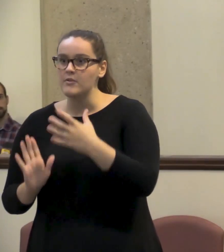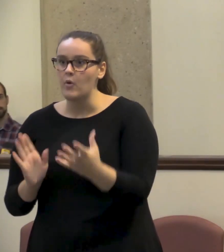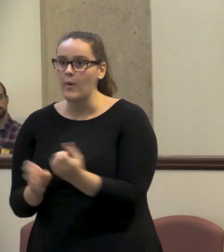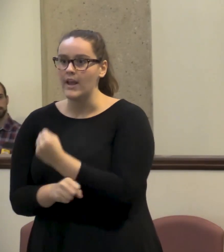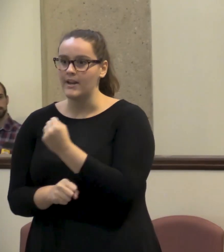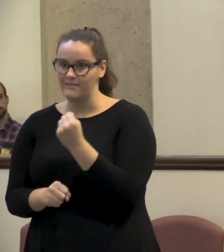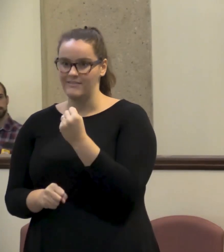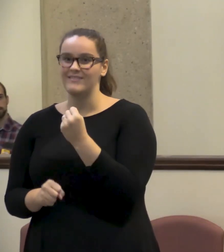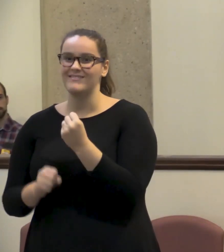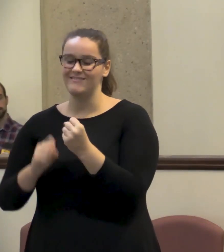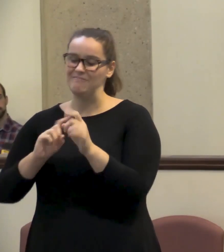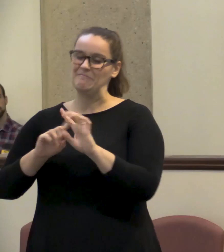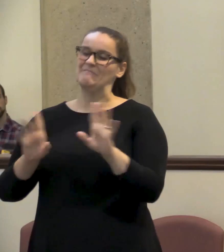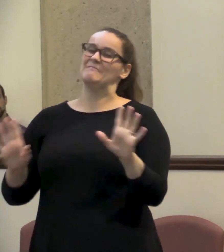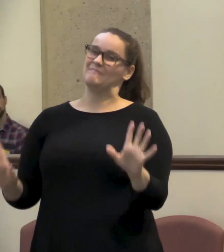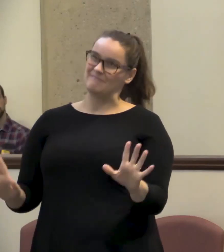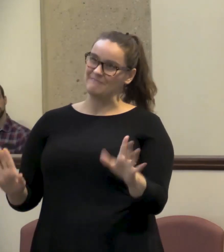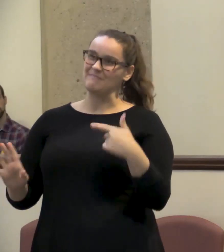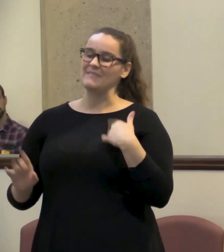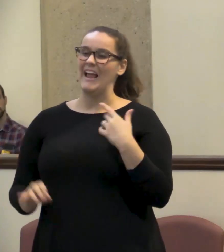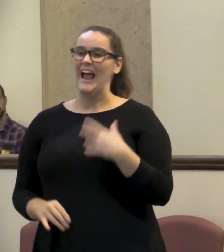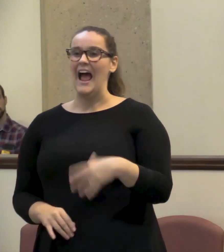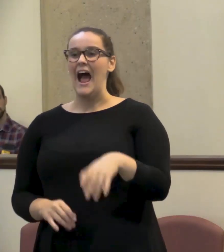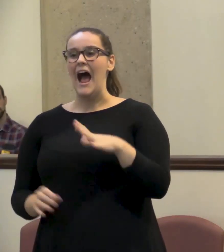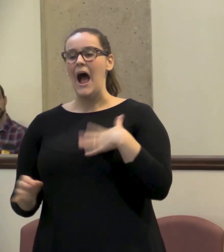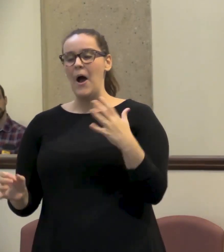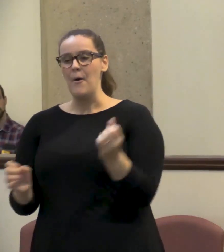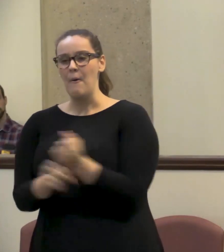got 67% of the vote. And there was